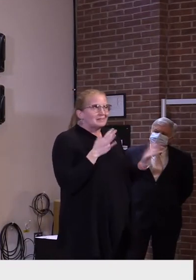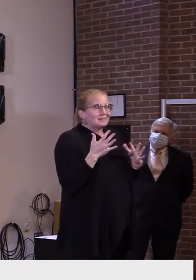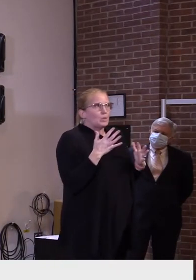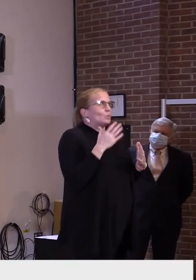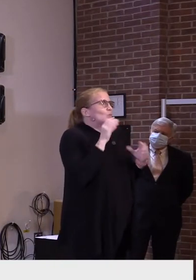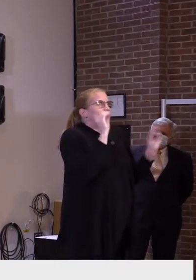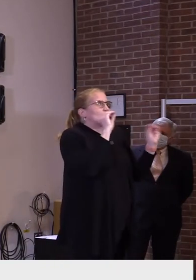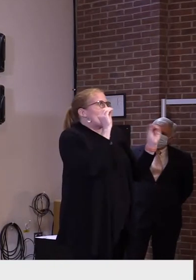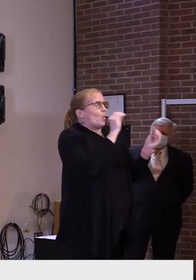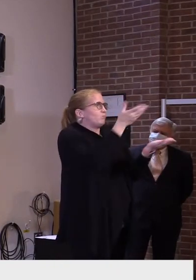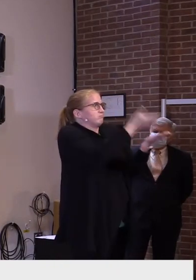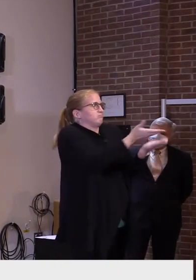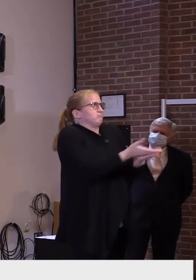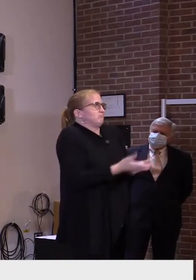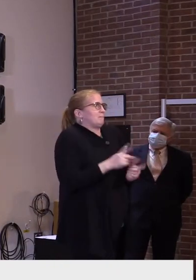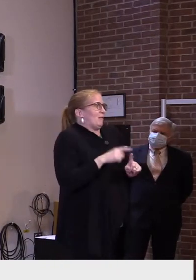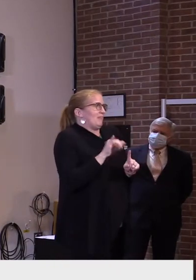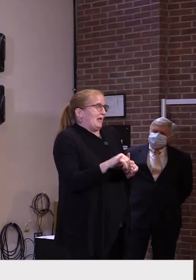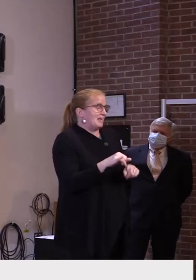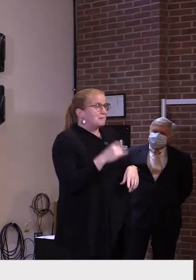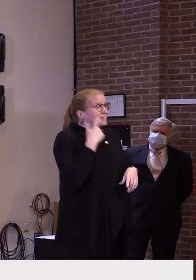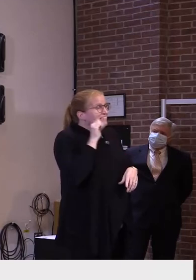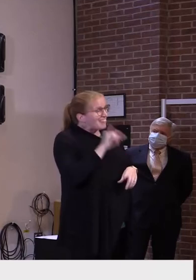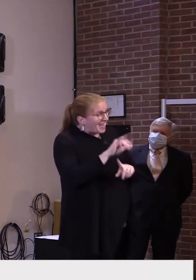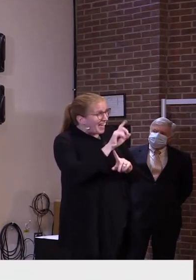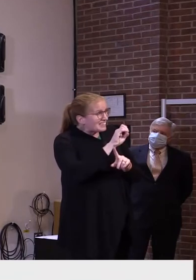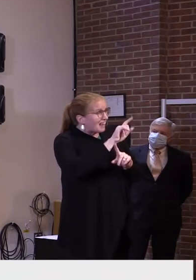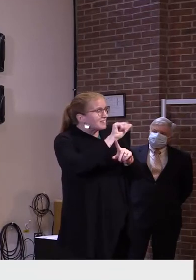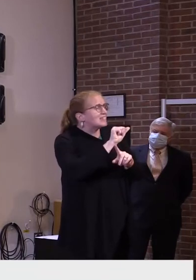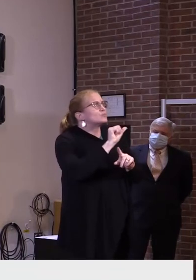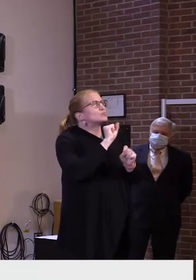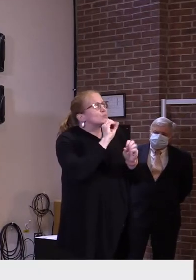And because it's so transmissible and so contagious,